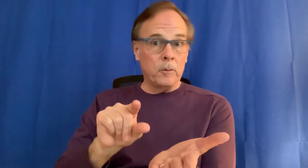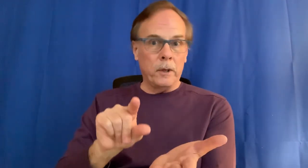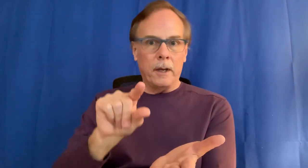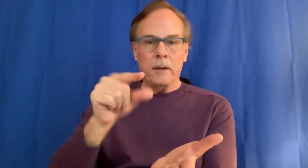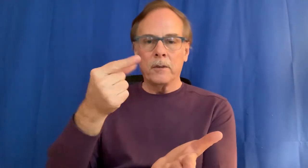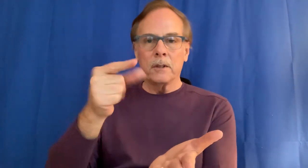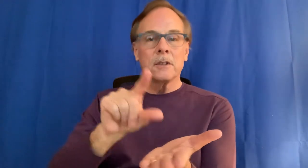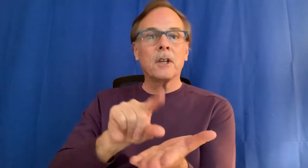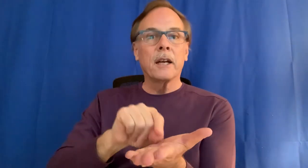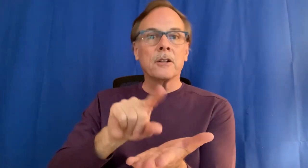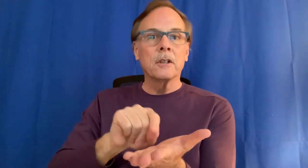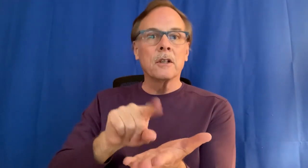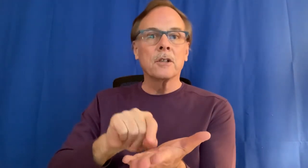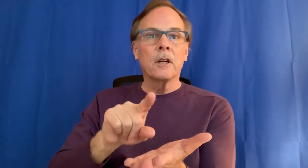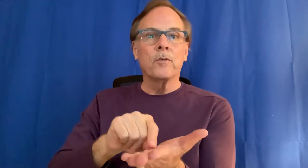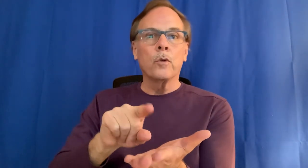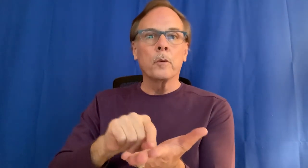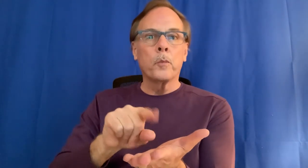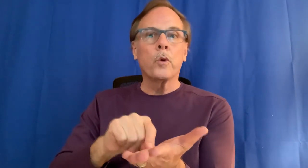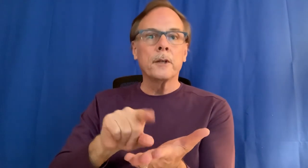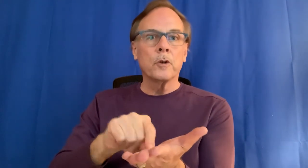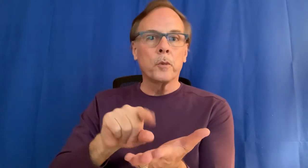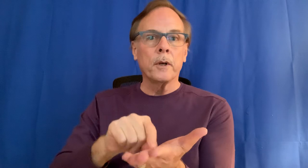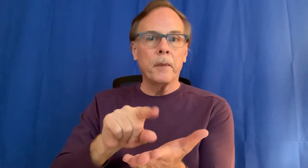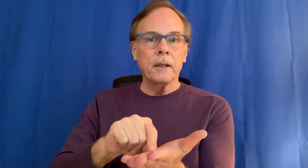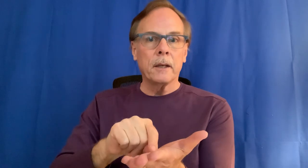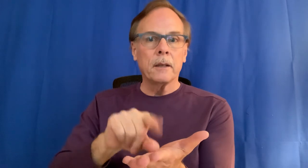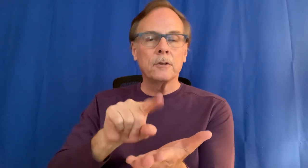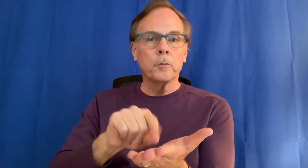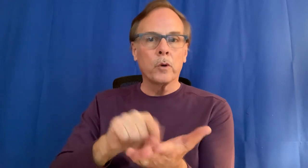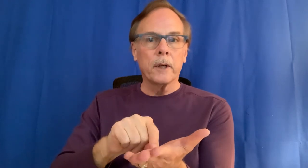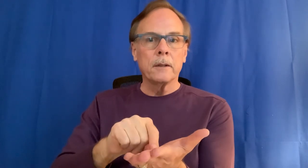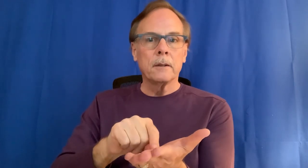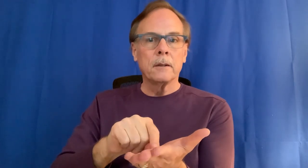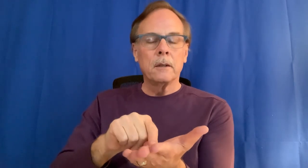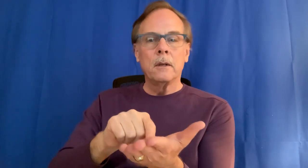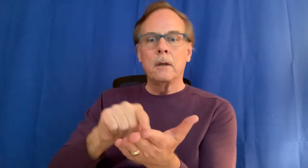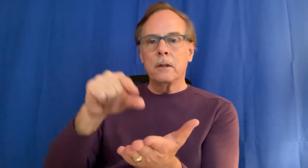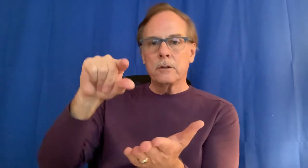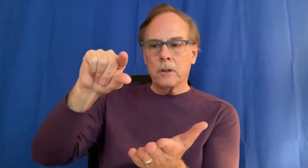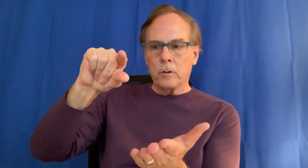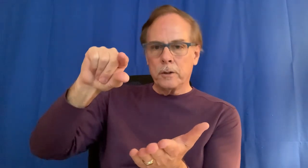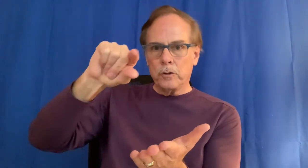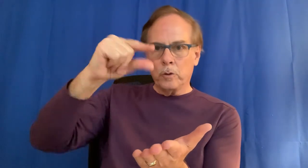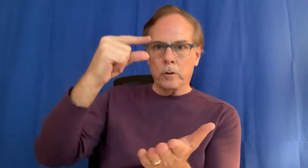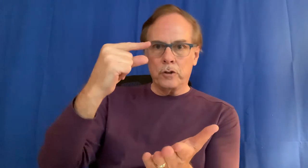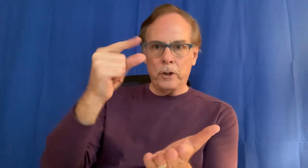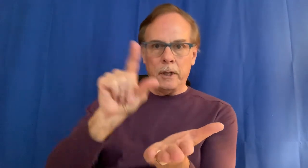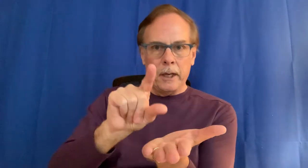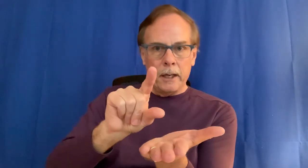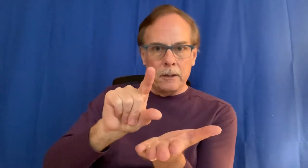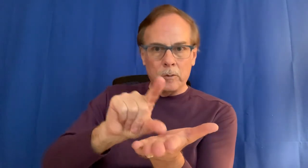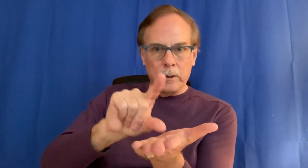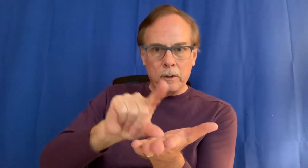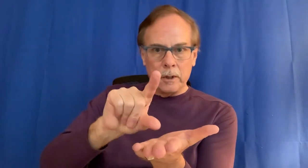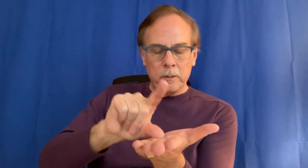we have. This is a sign, actually, the sign for print or printmaking, to print. So it's your G hand with the thumb